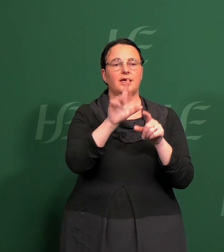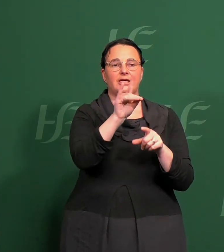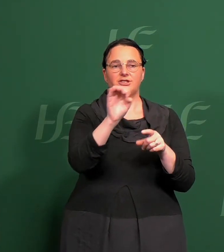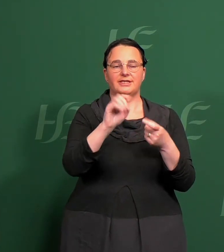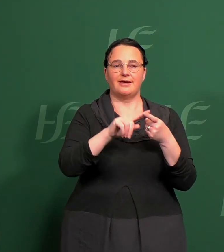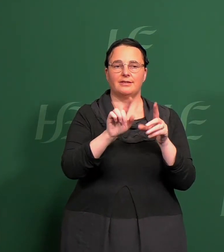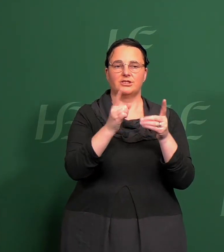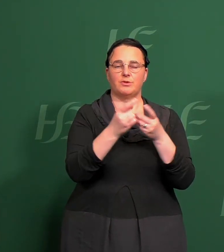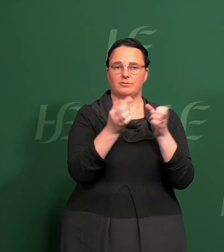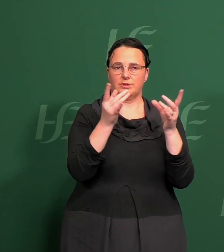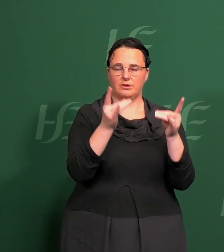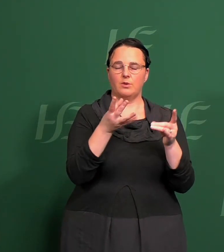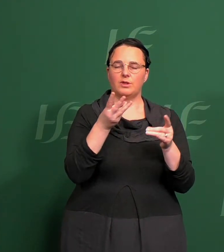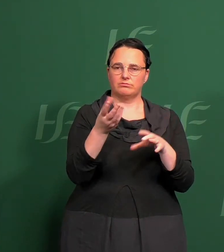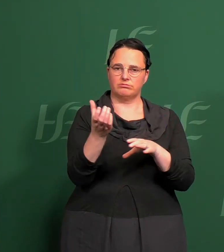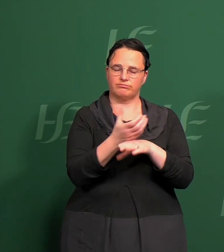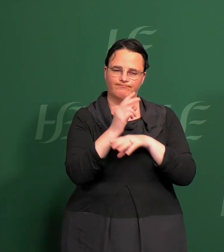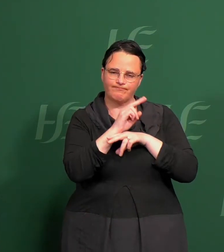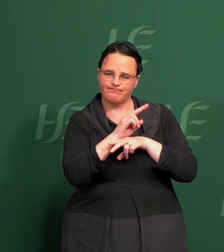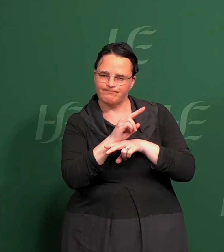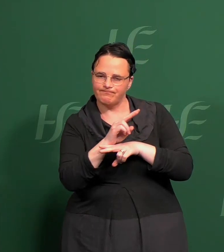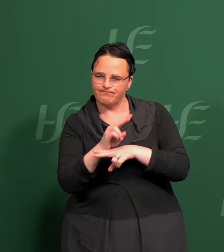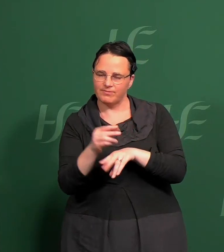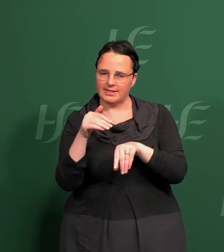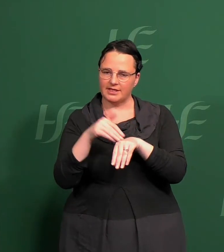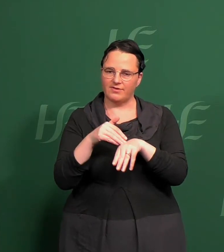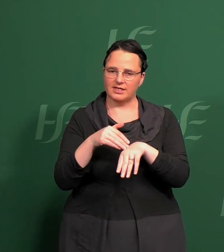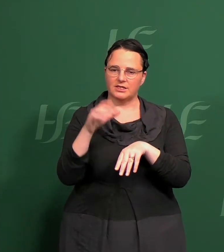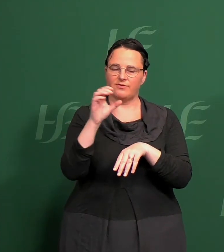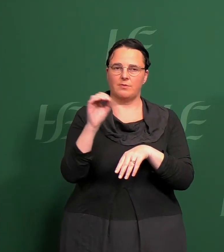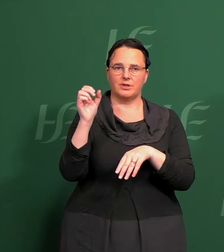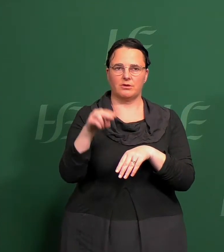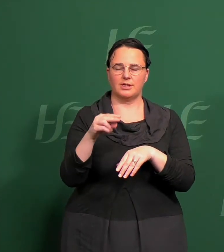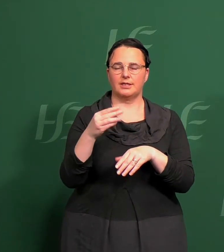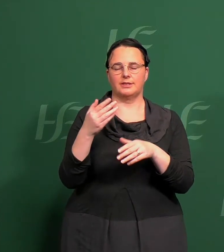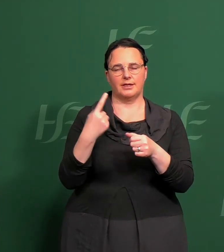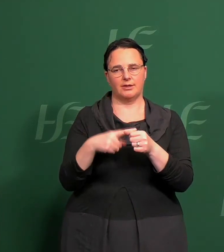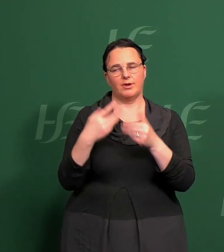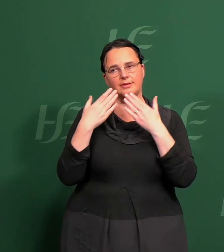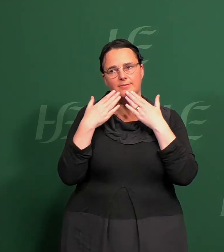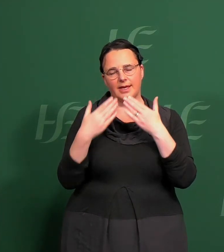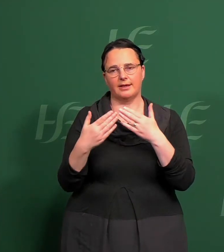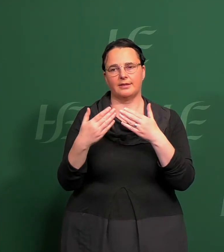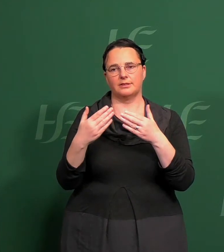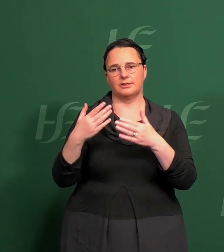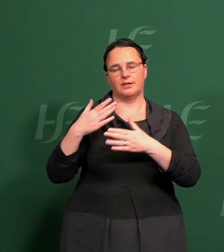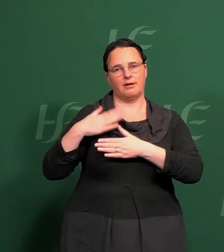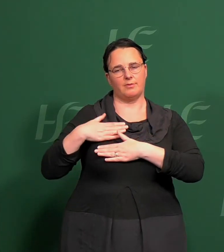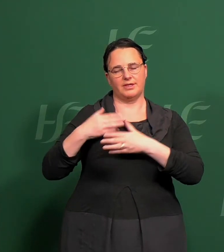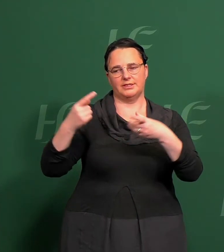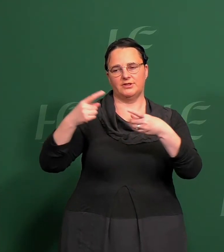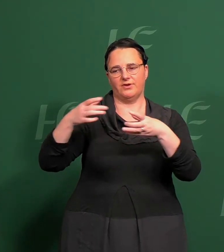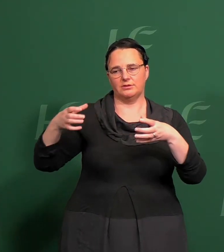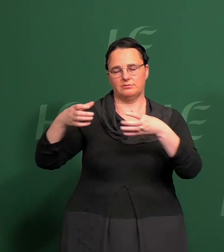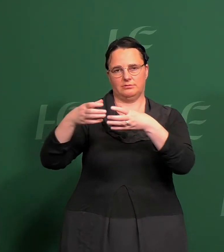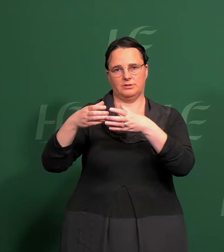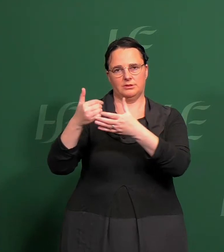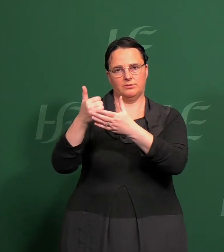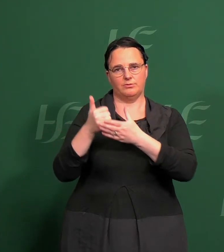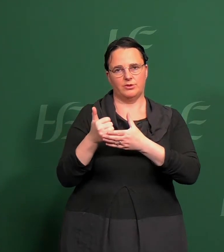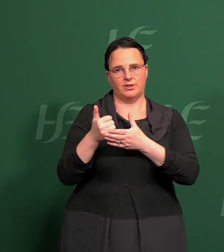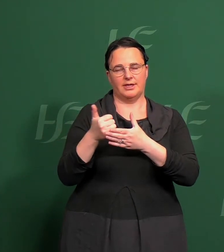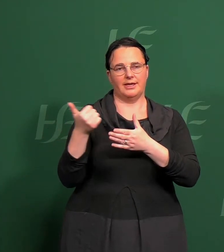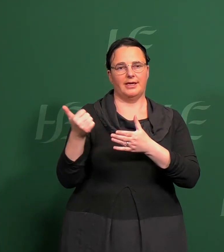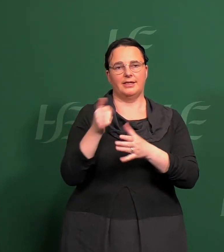monitor the impacts, obviously, of Omicron. And indeed, I want to again thank the Defence Forces who are providing support to us in this area too. So happy to